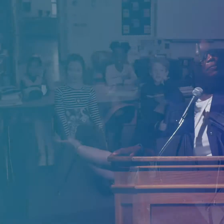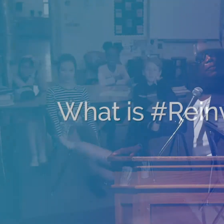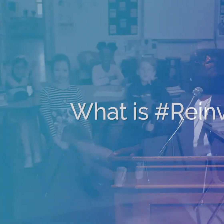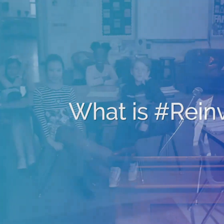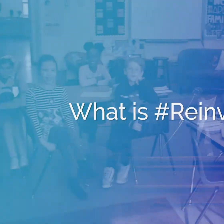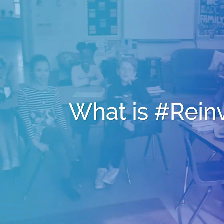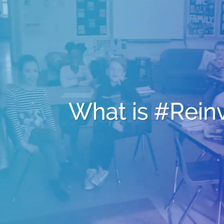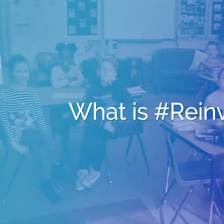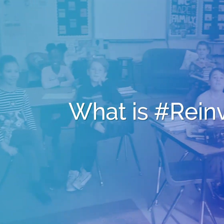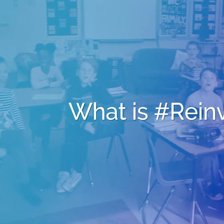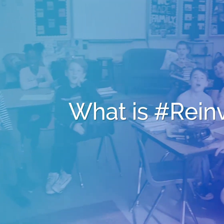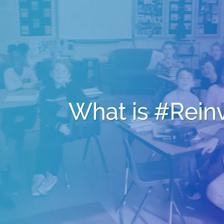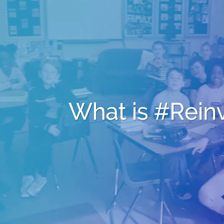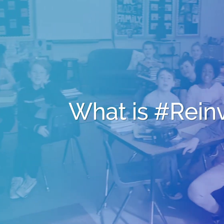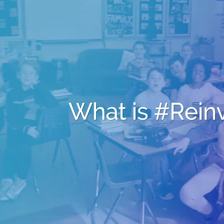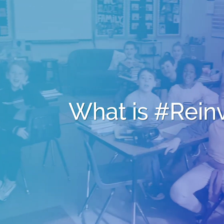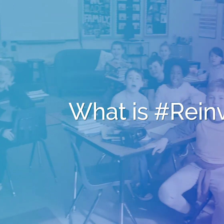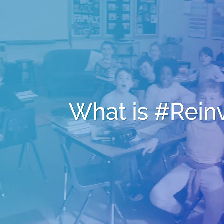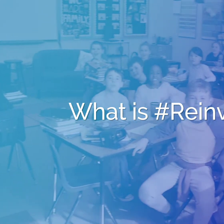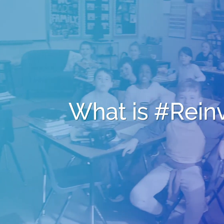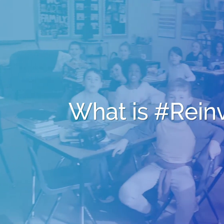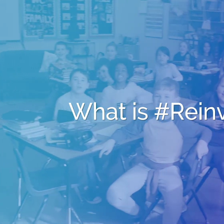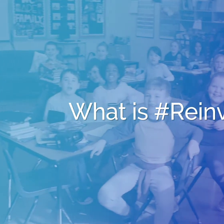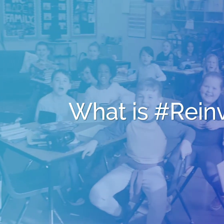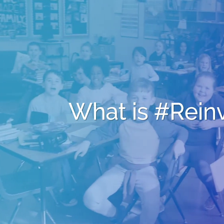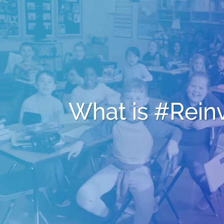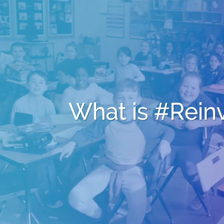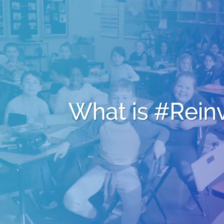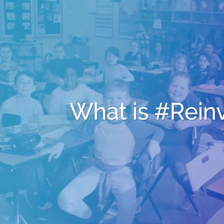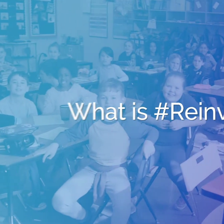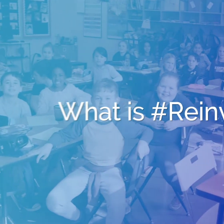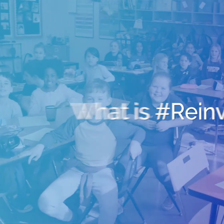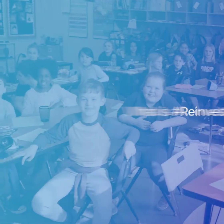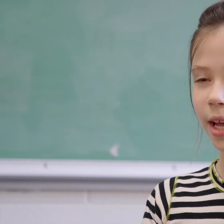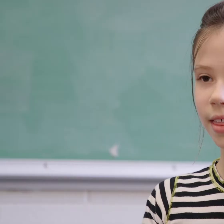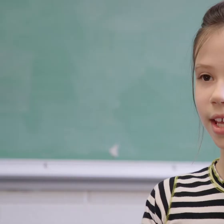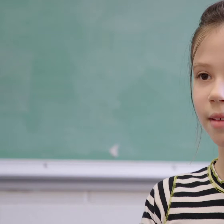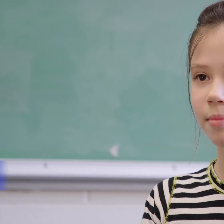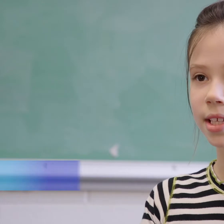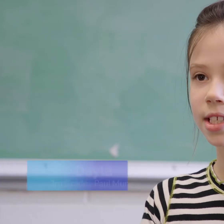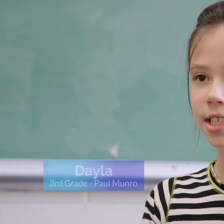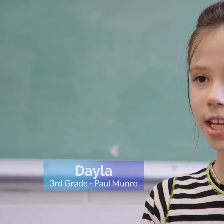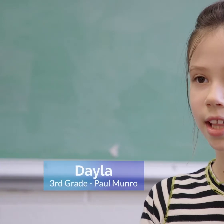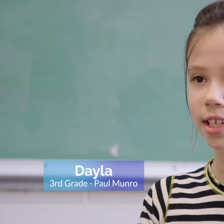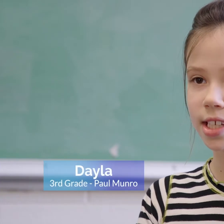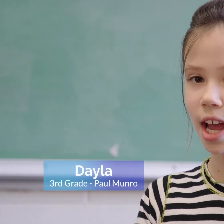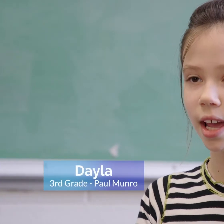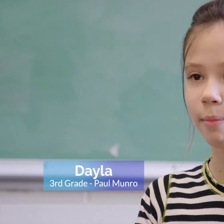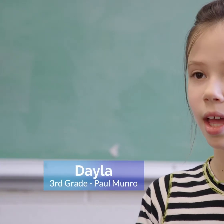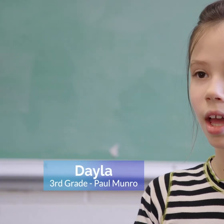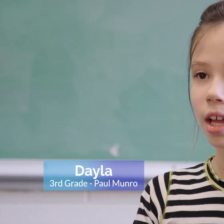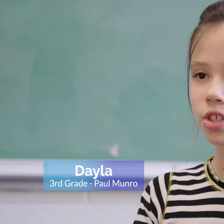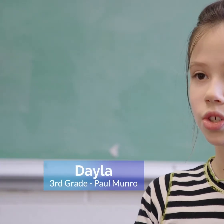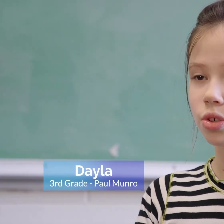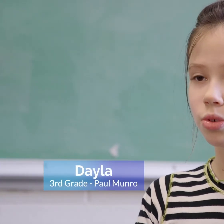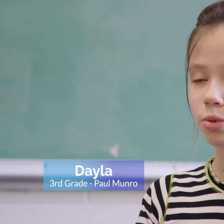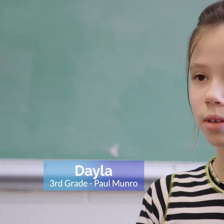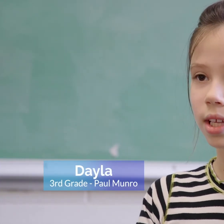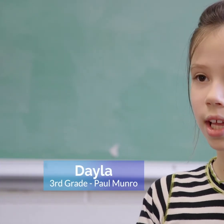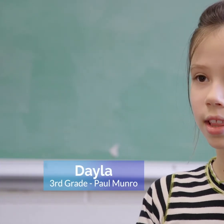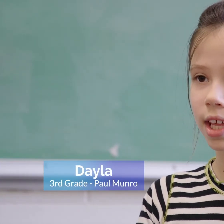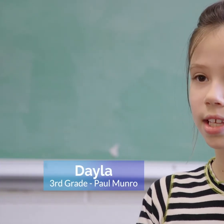You? Reinvest in LCS! I think it means to take the time